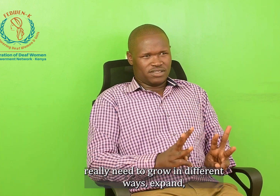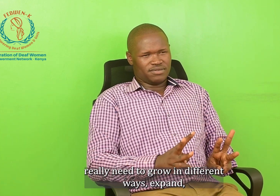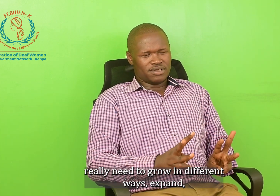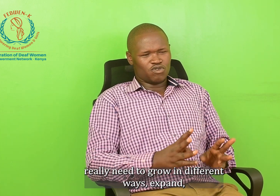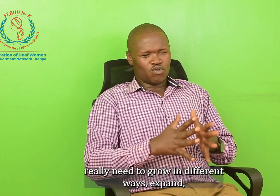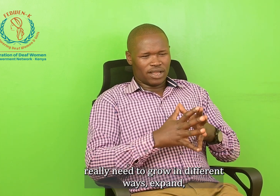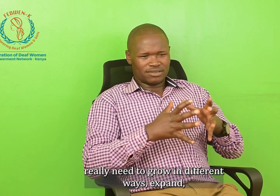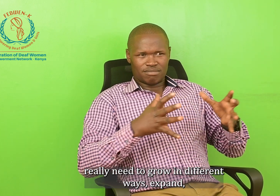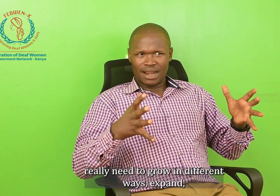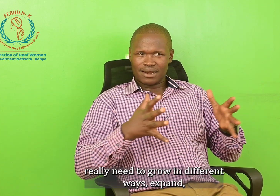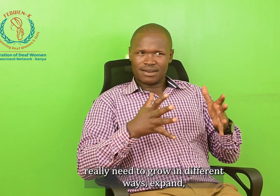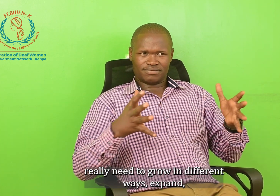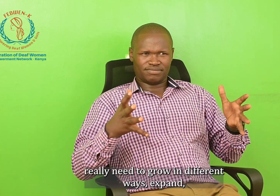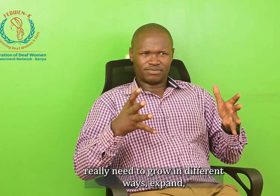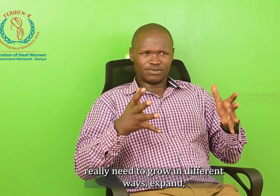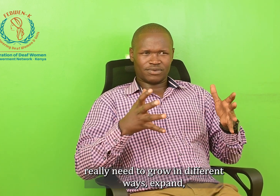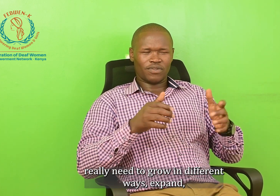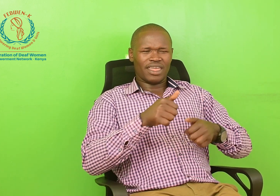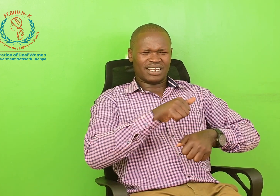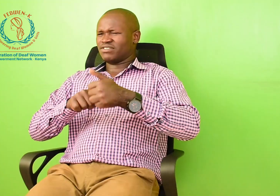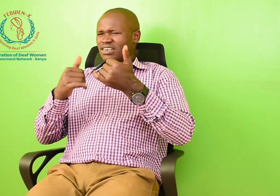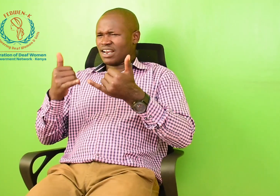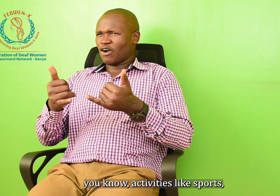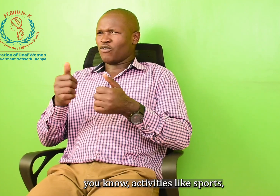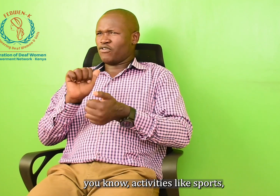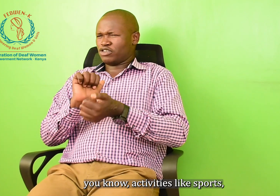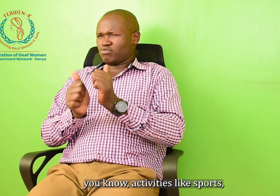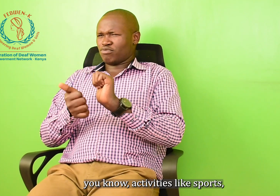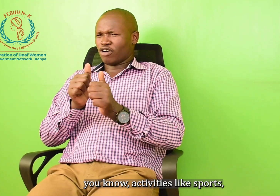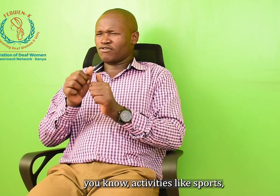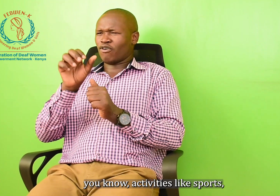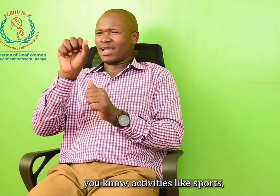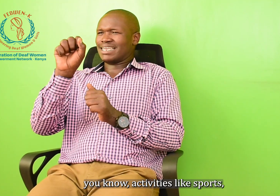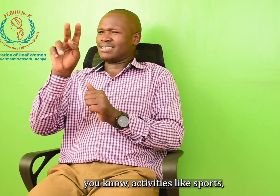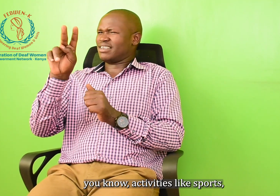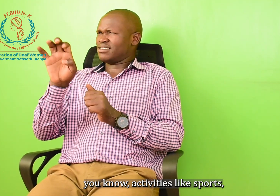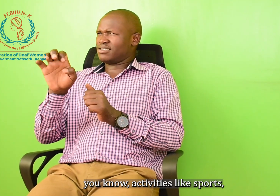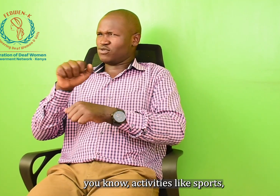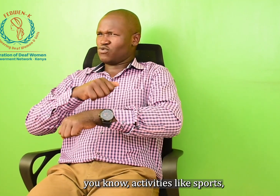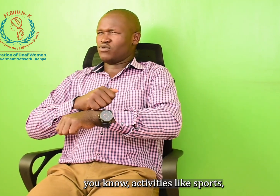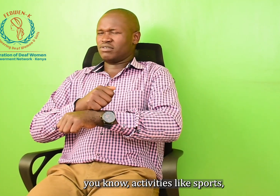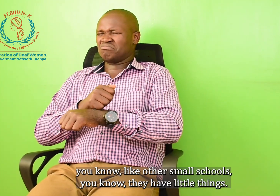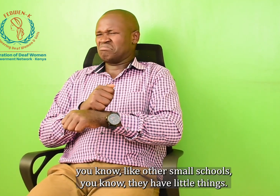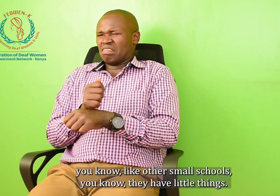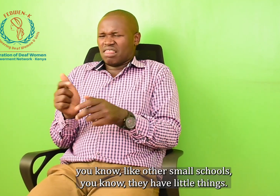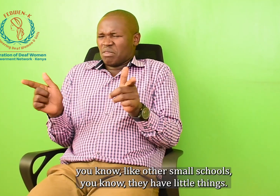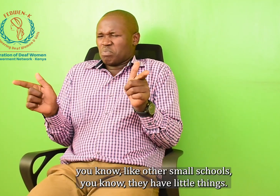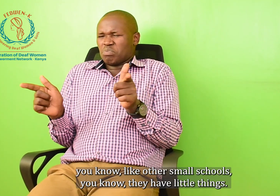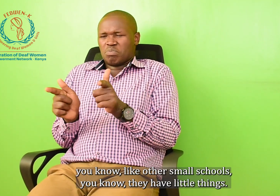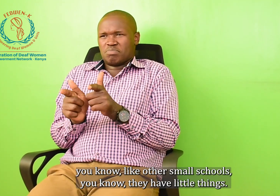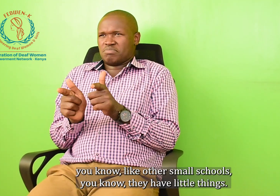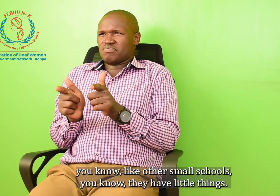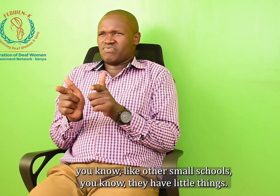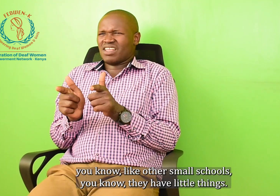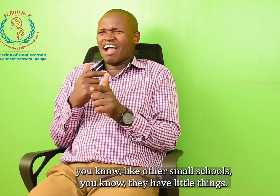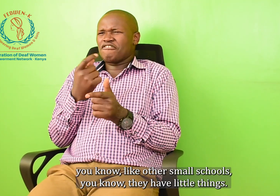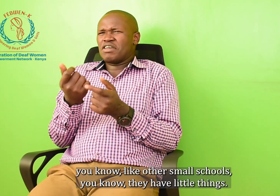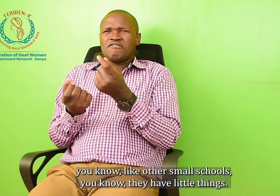in different ways. Expand, activities like sports, like other small